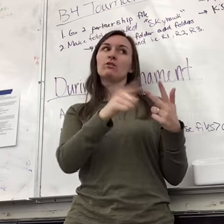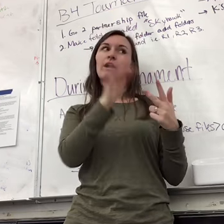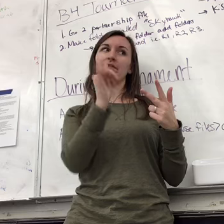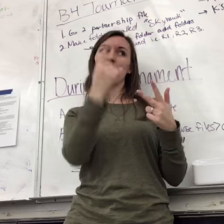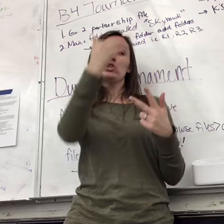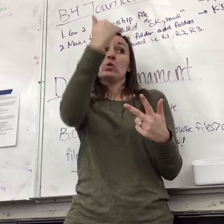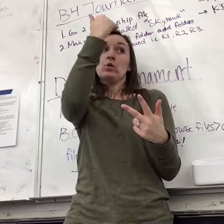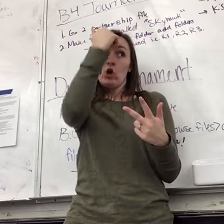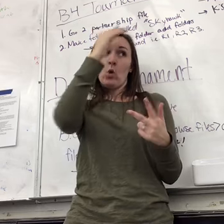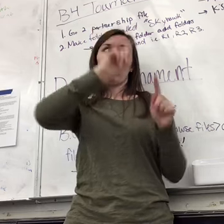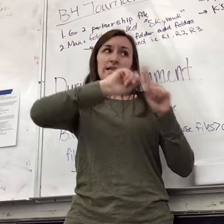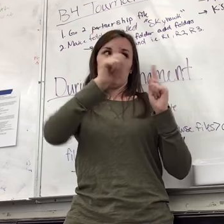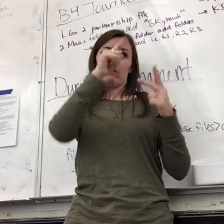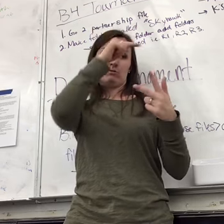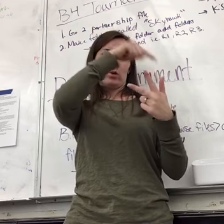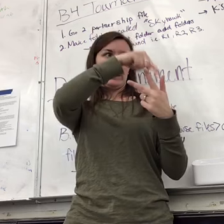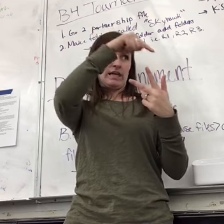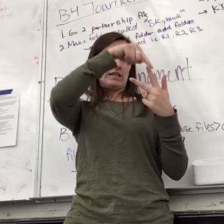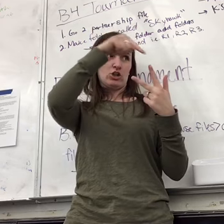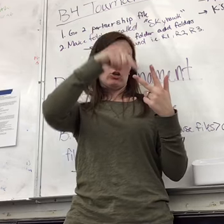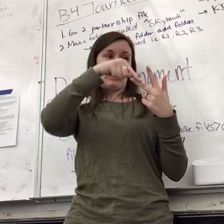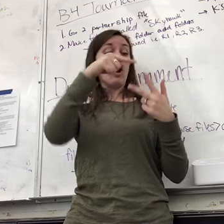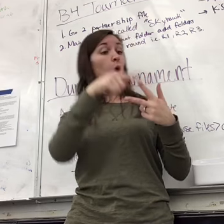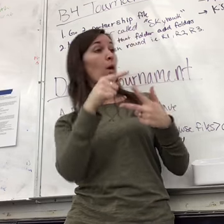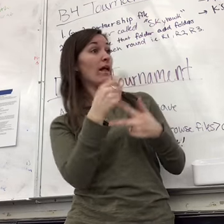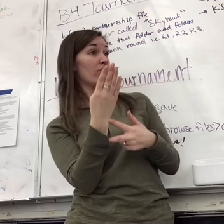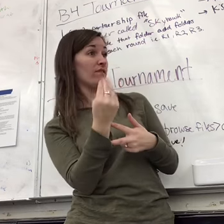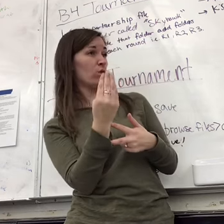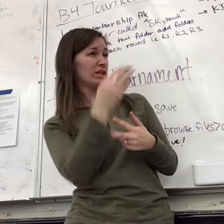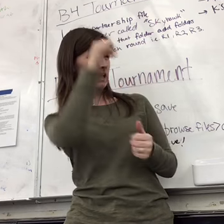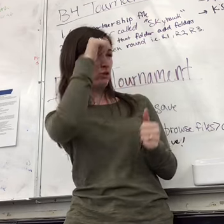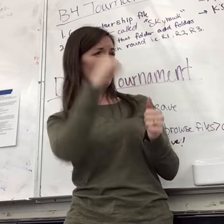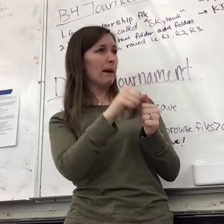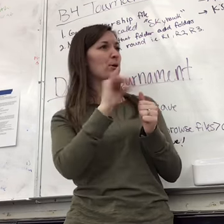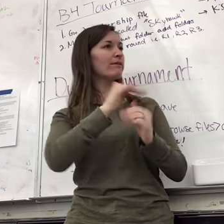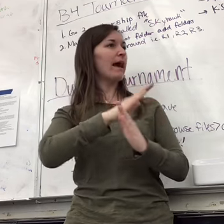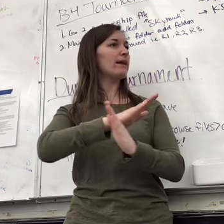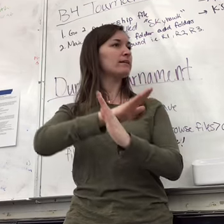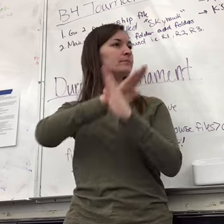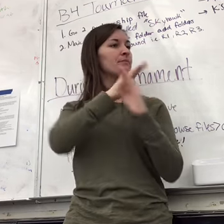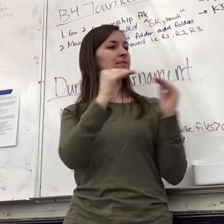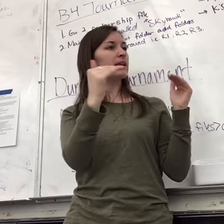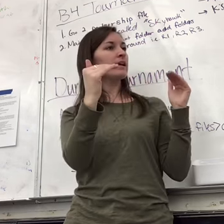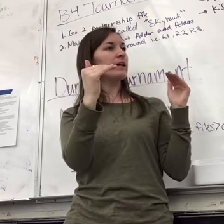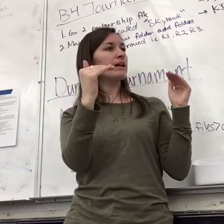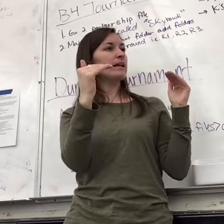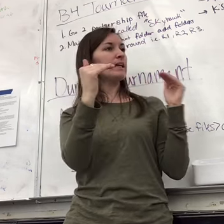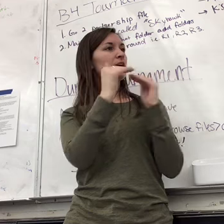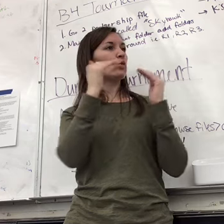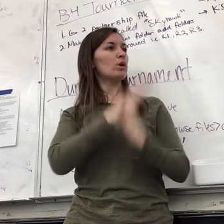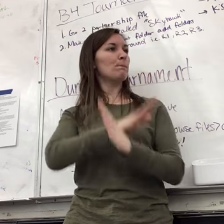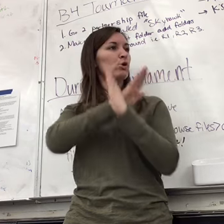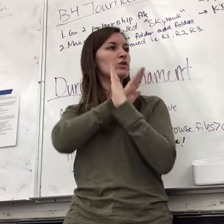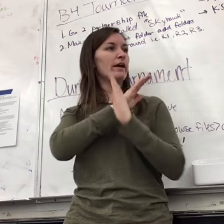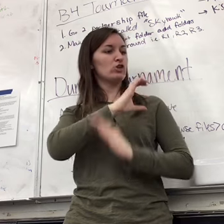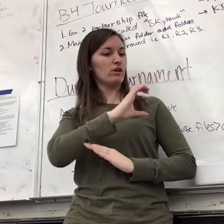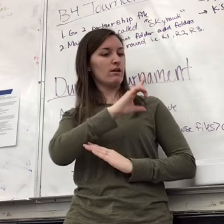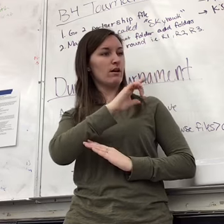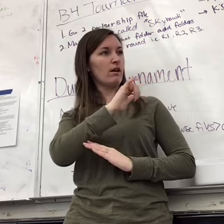thing to know about the 14th Amendment is the 14th Amendment has that equal protection clause. Remember, we talked about that that's why the gay marriage ruling was able to go